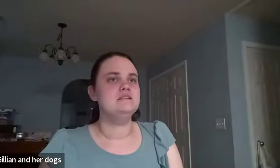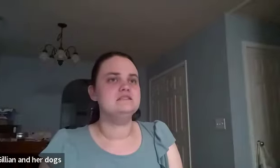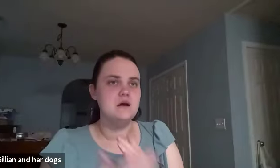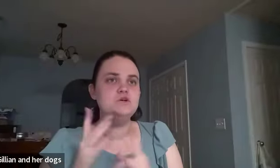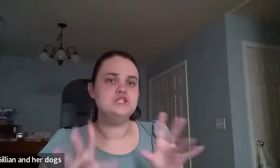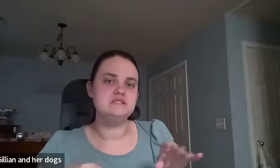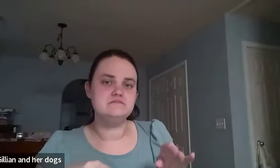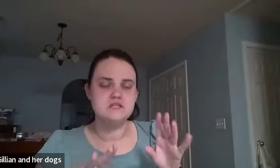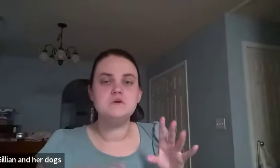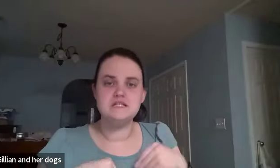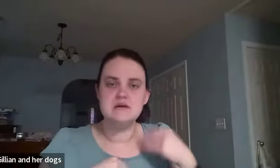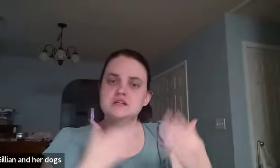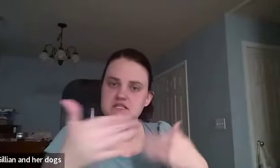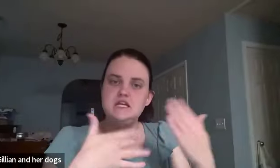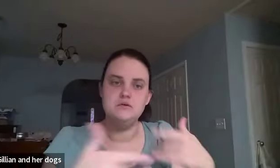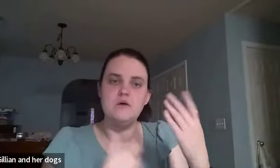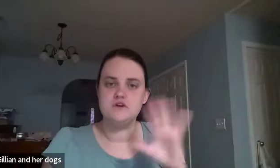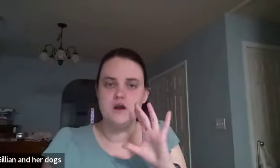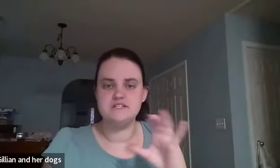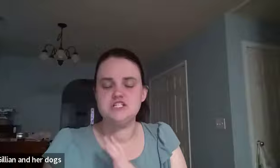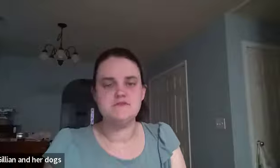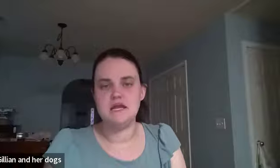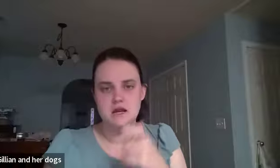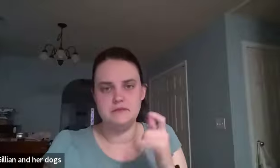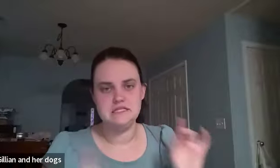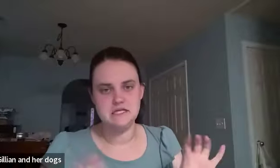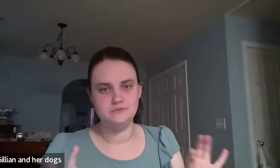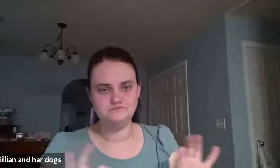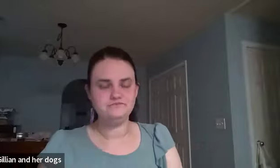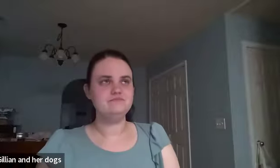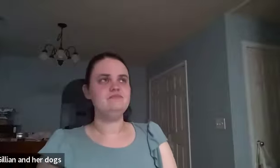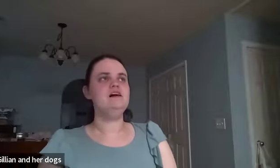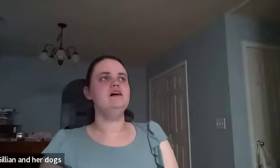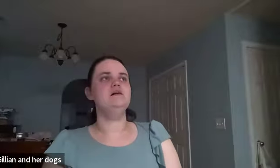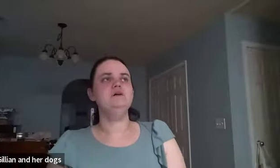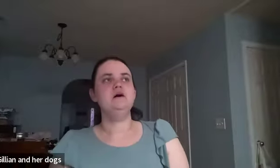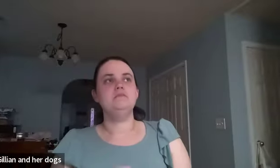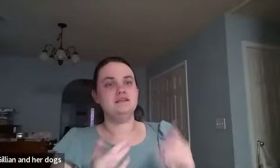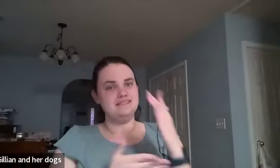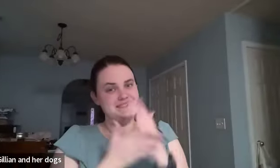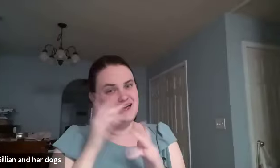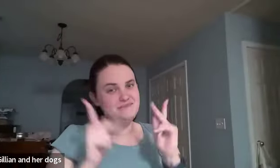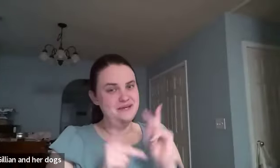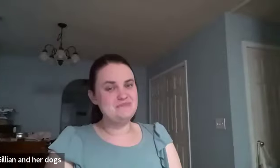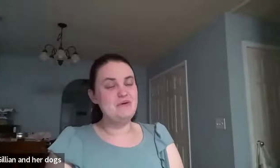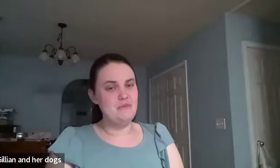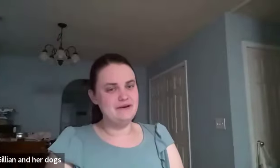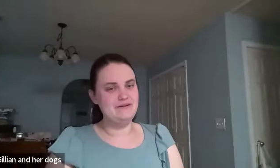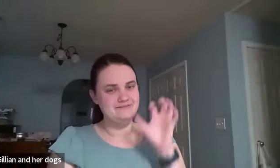and some would accept and continue on with the conversation. It's fine, not a big deal. But some people will.